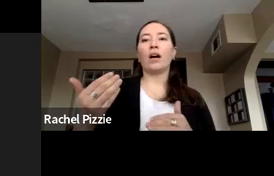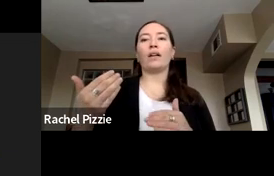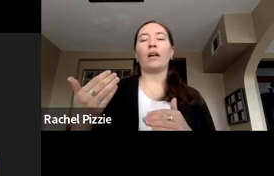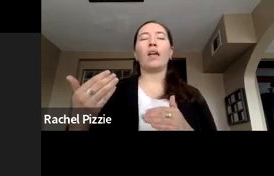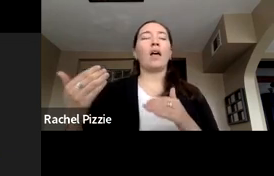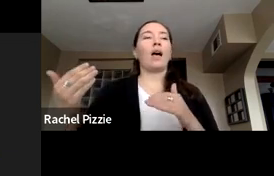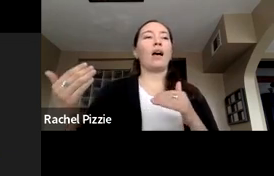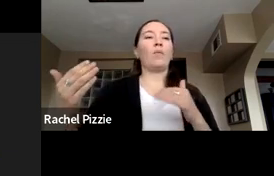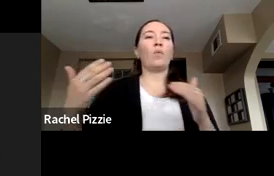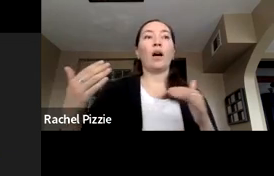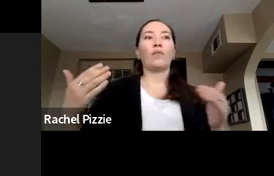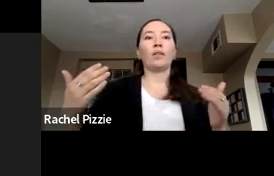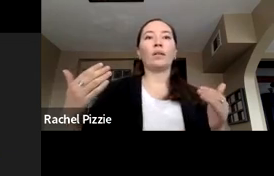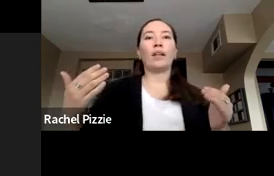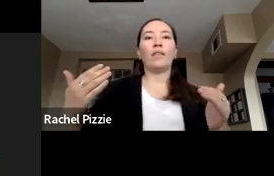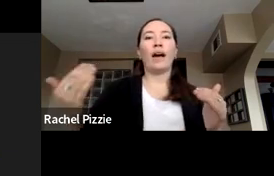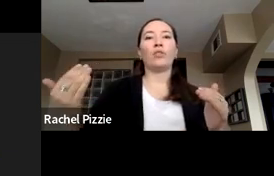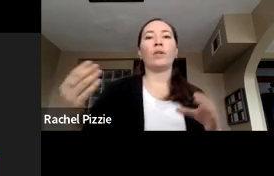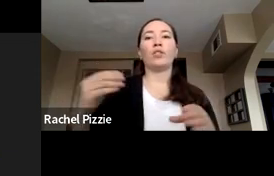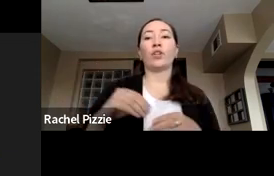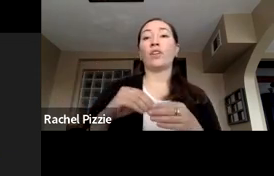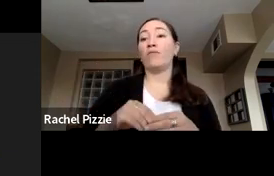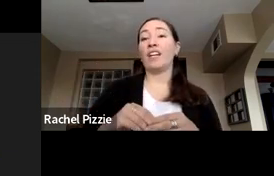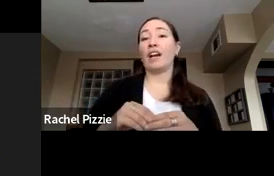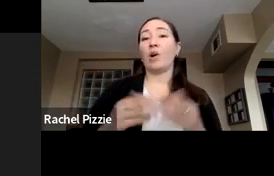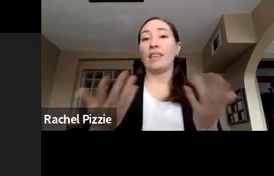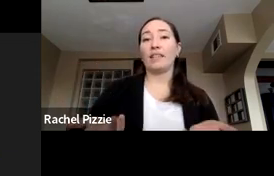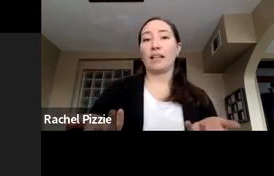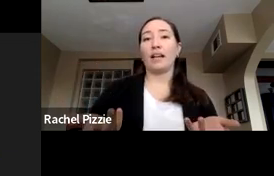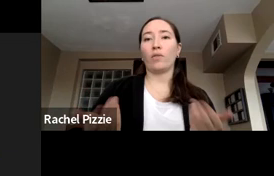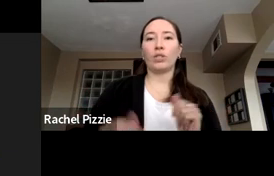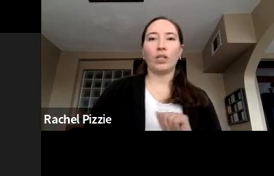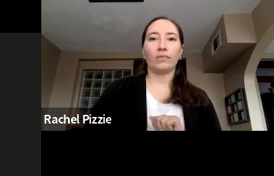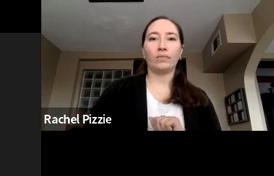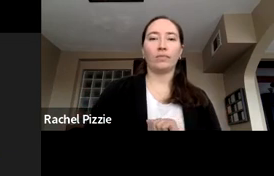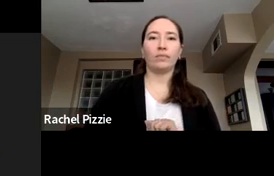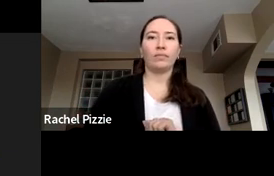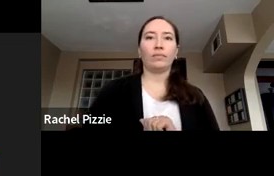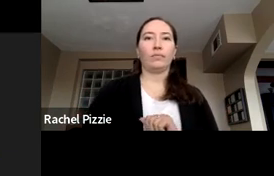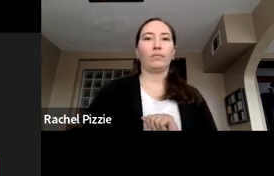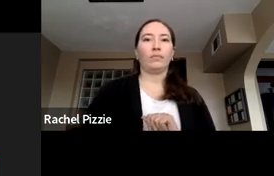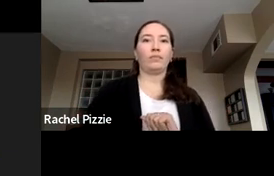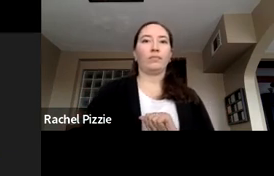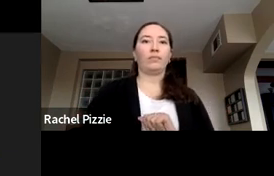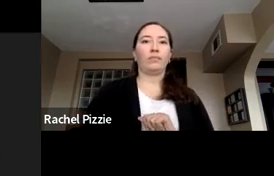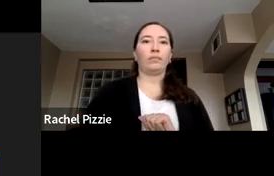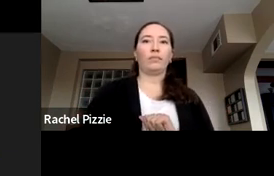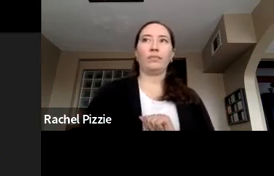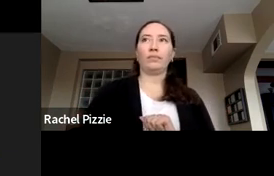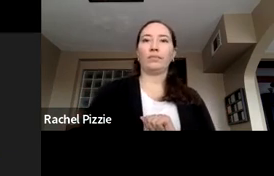And later on, we'll cover a little bit of how to insert a video in this kind of question.